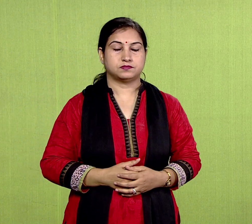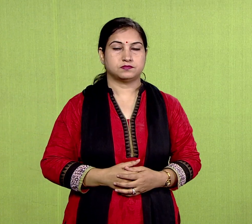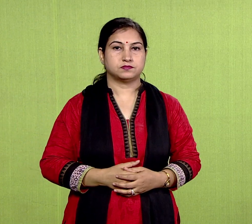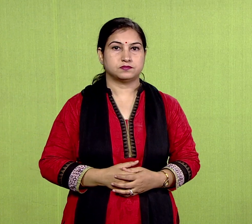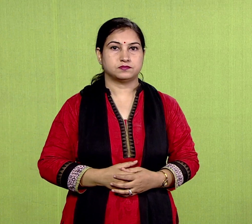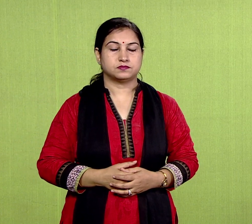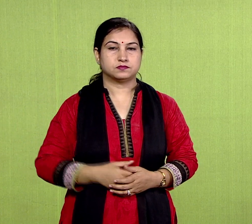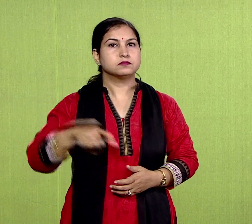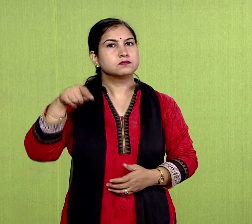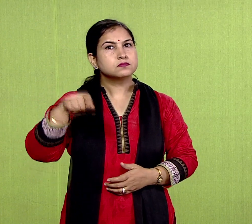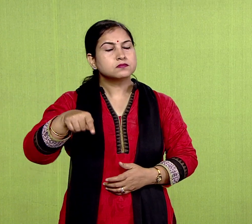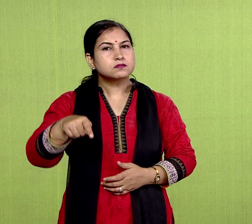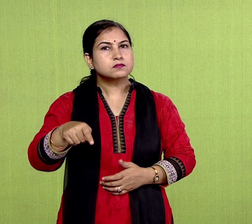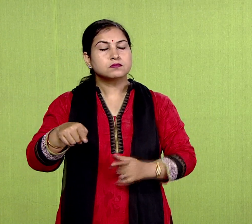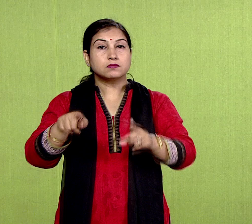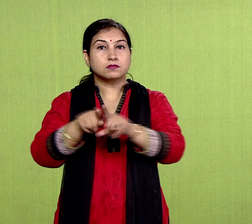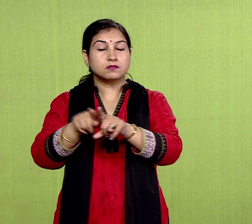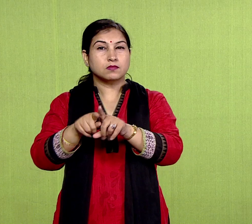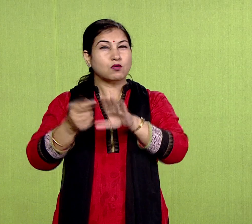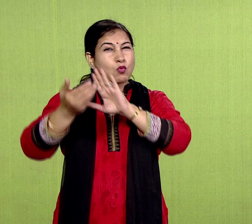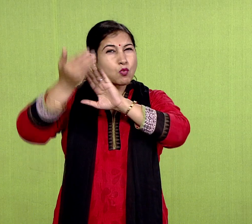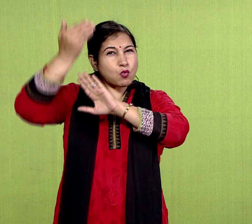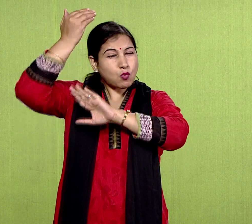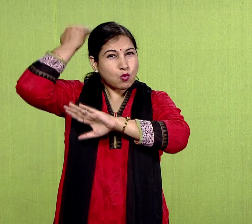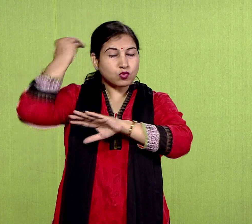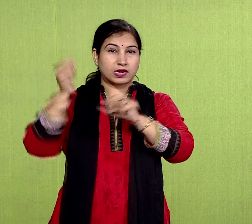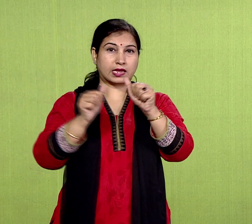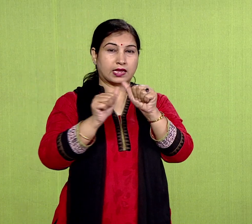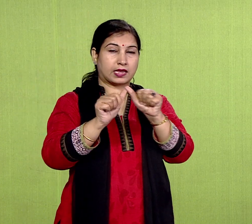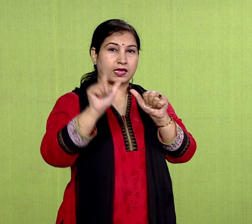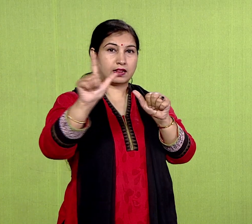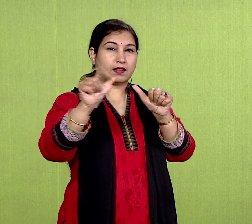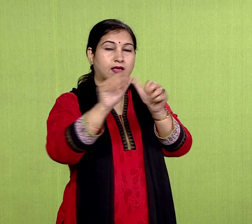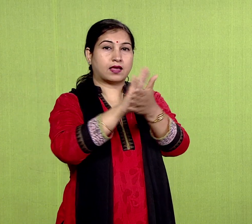which is mentioned in the Allahabad pillar inscription.